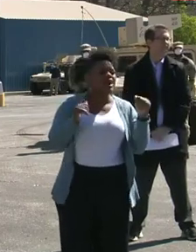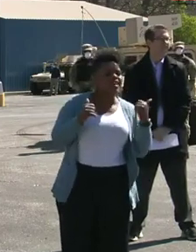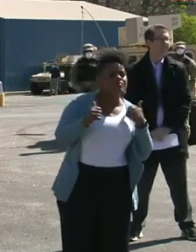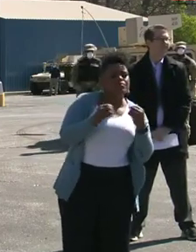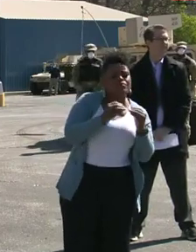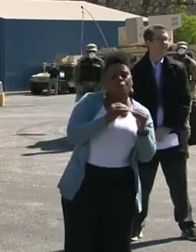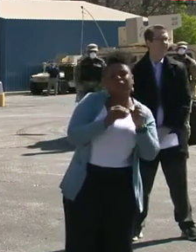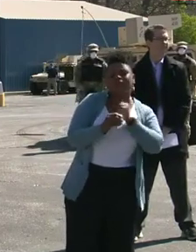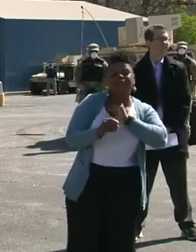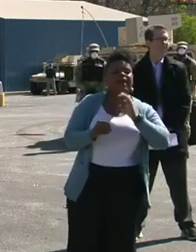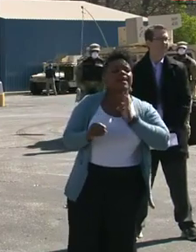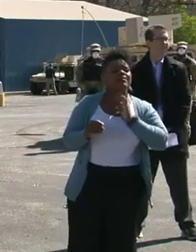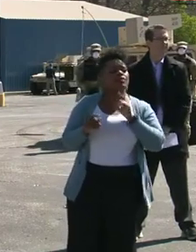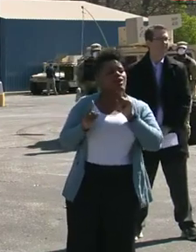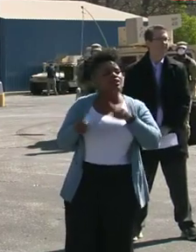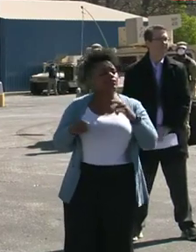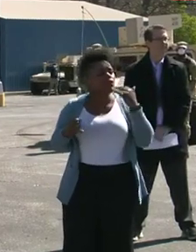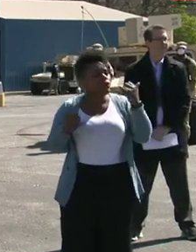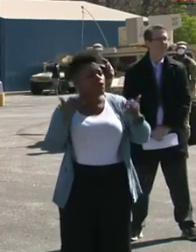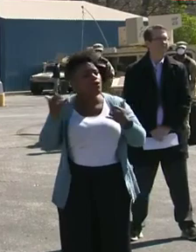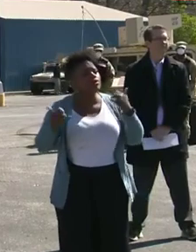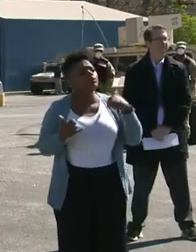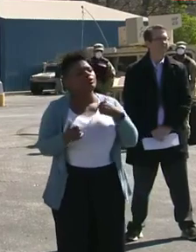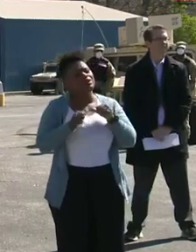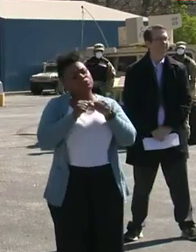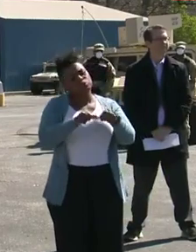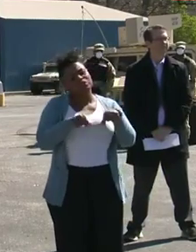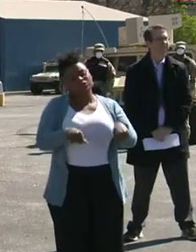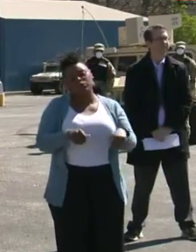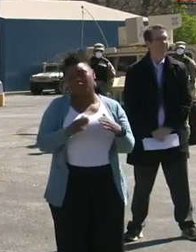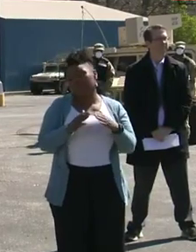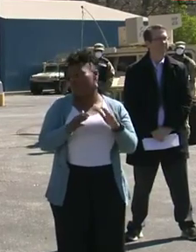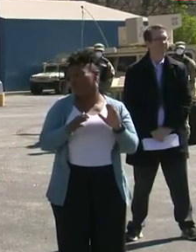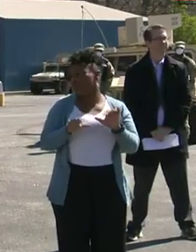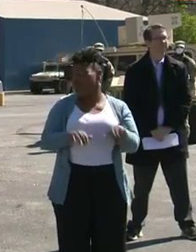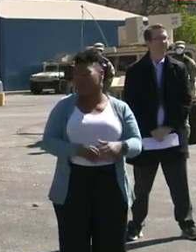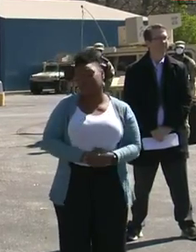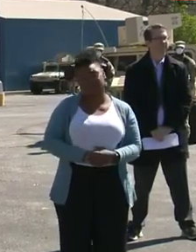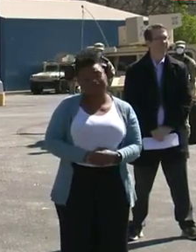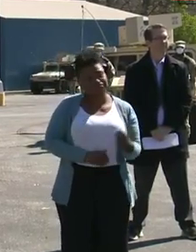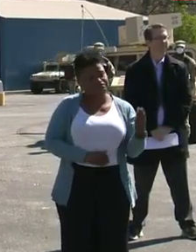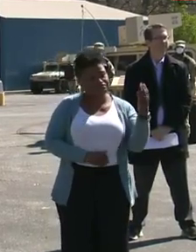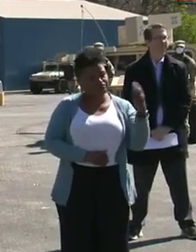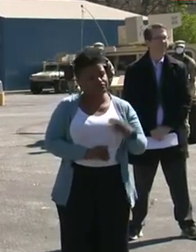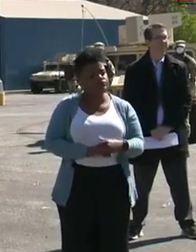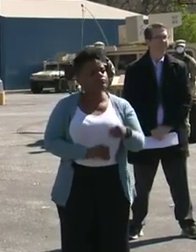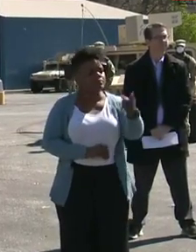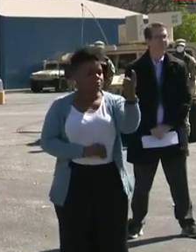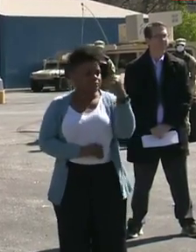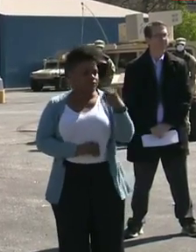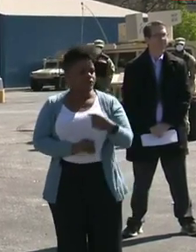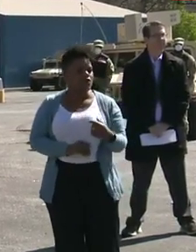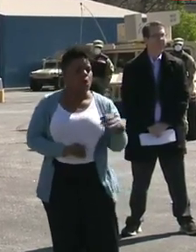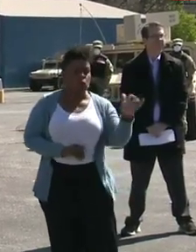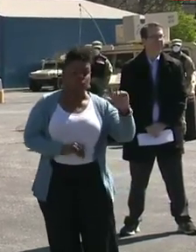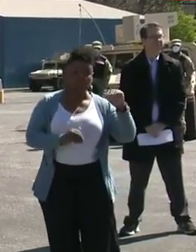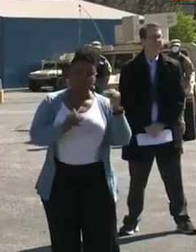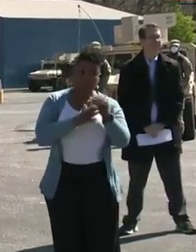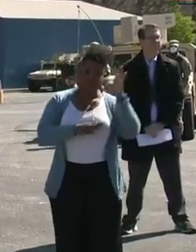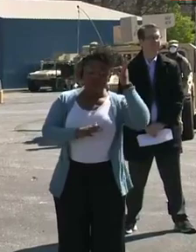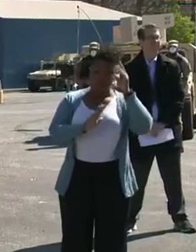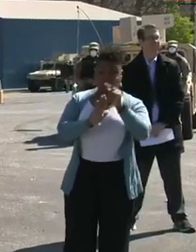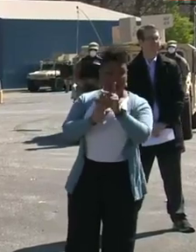we will continue to do that. And on a similar vein, the new federal policy that has gone into effect for